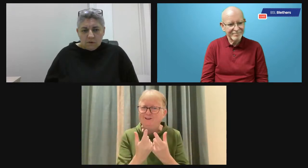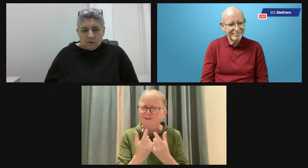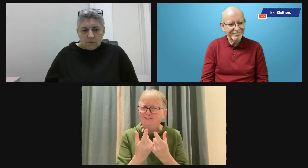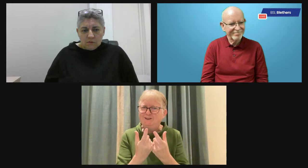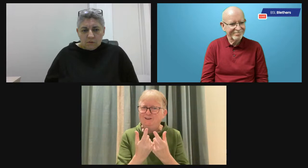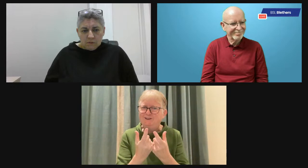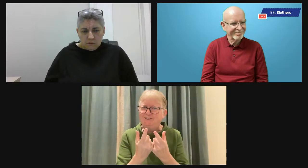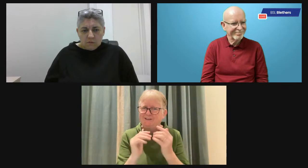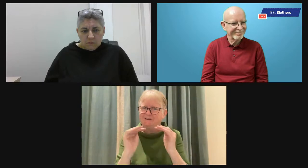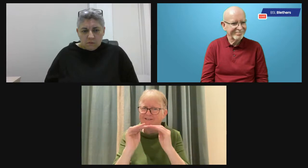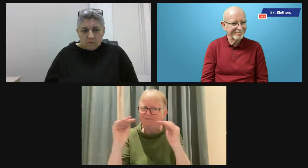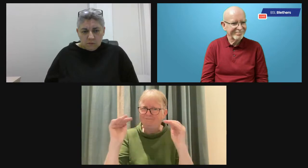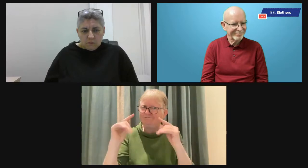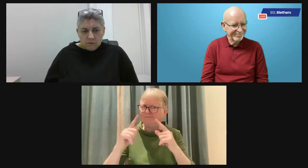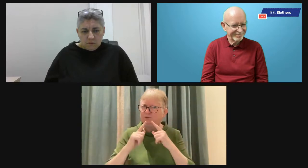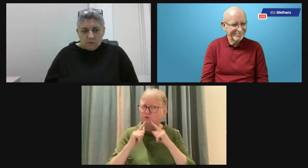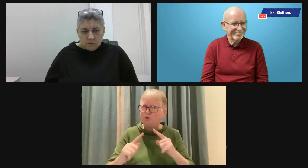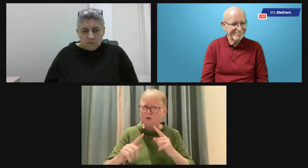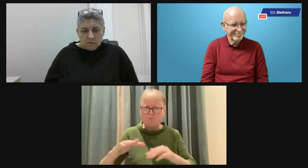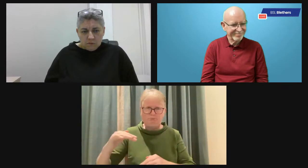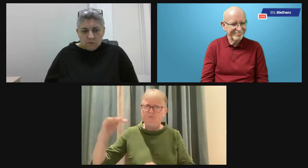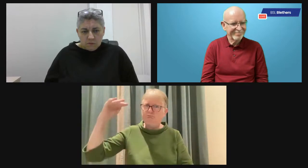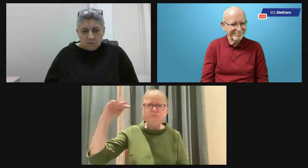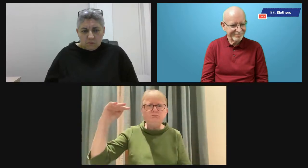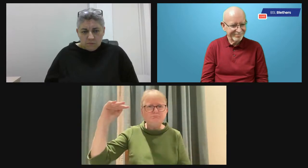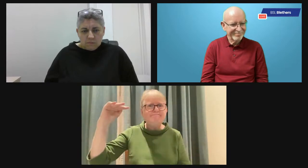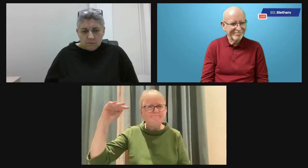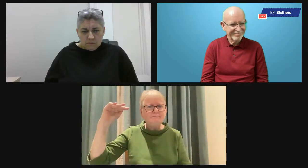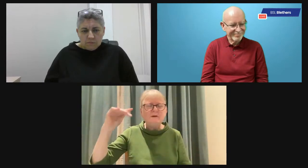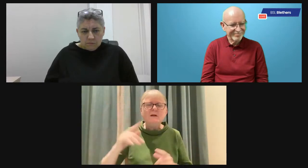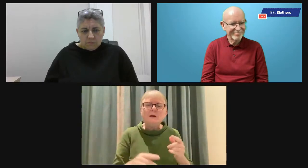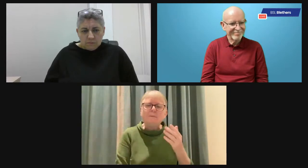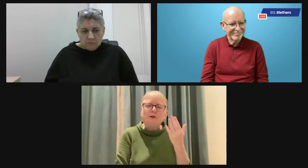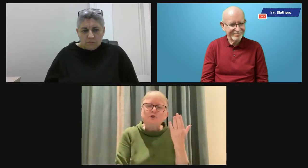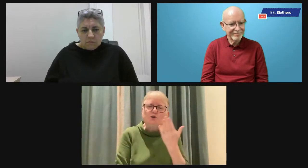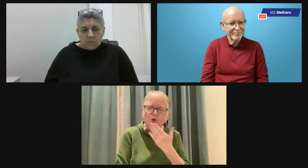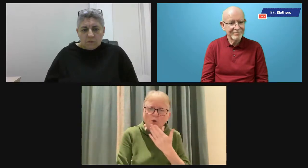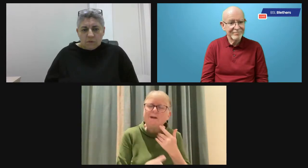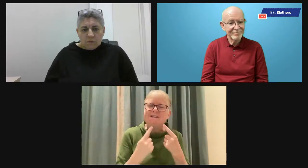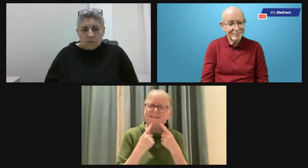important person, because a tutor works in a college environment.